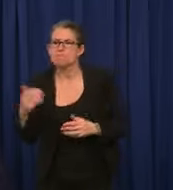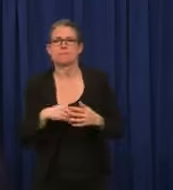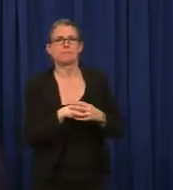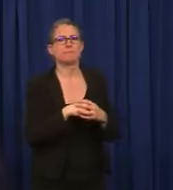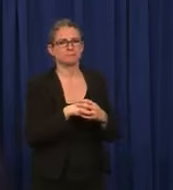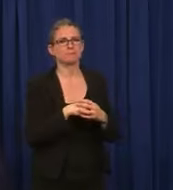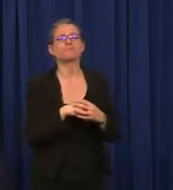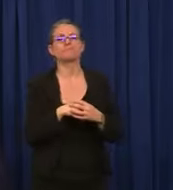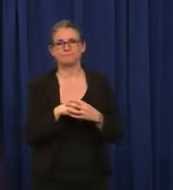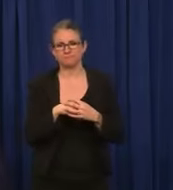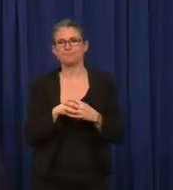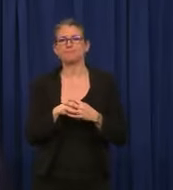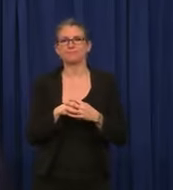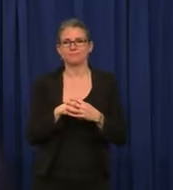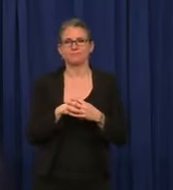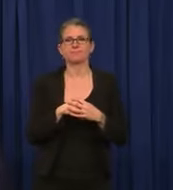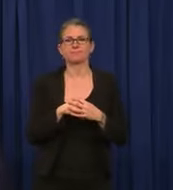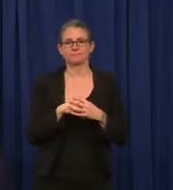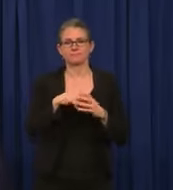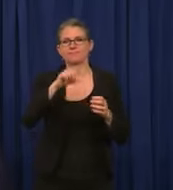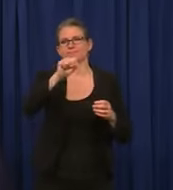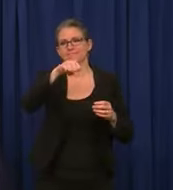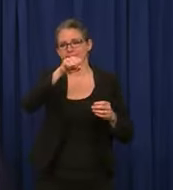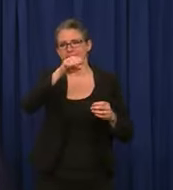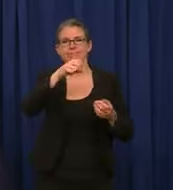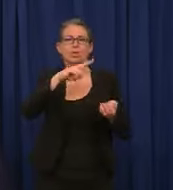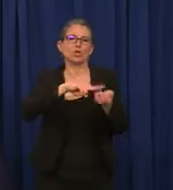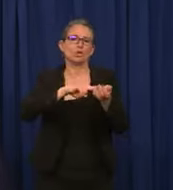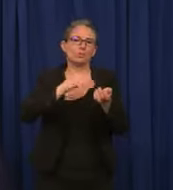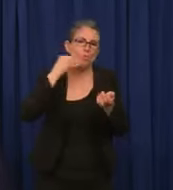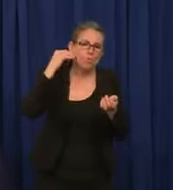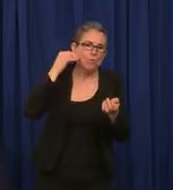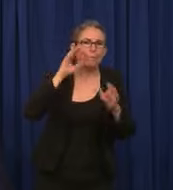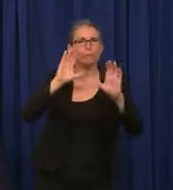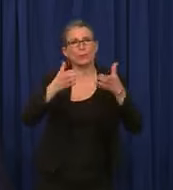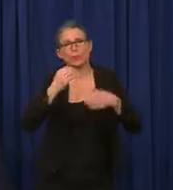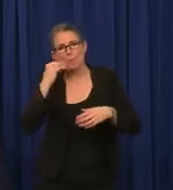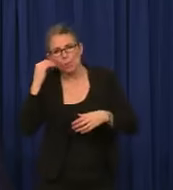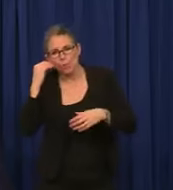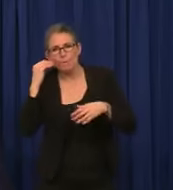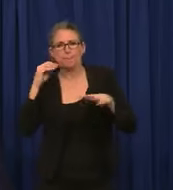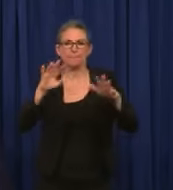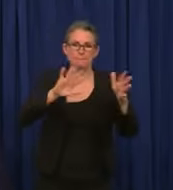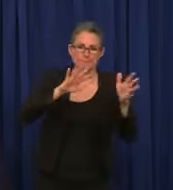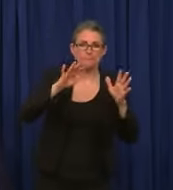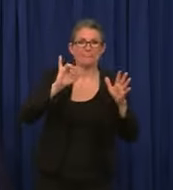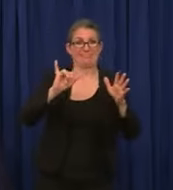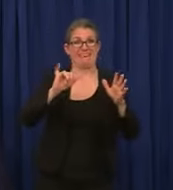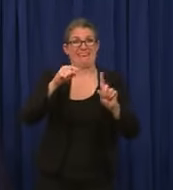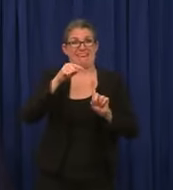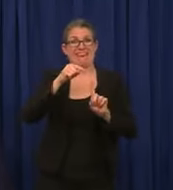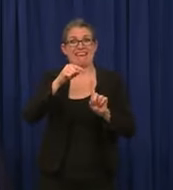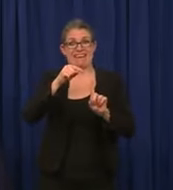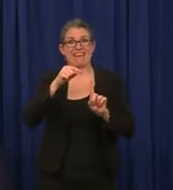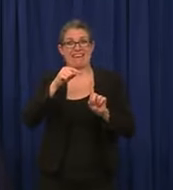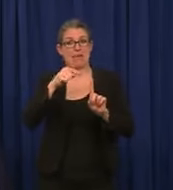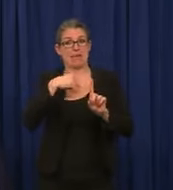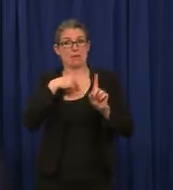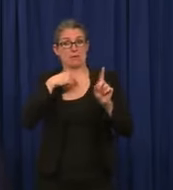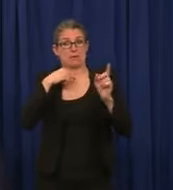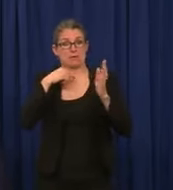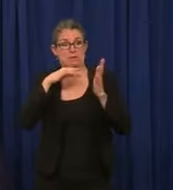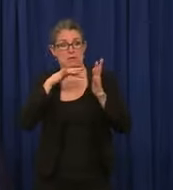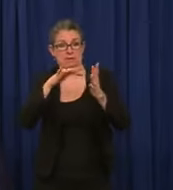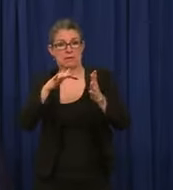at a particular long-term care facility in Seattle, King County, long-term care facilities continue to be a